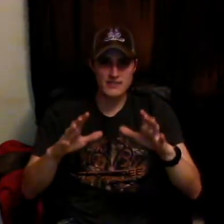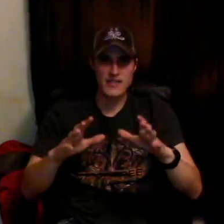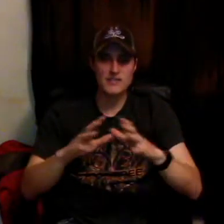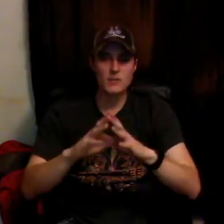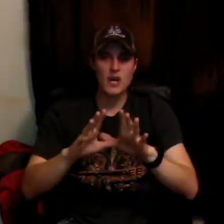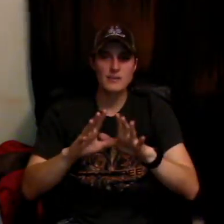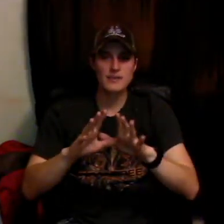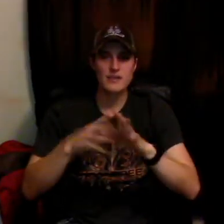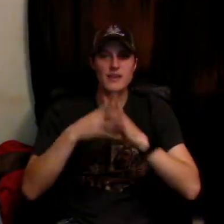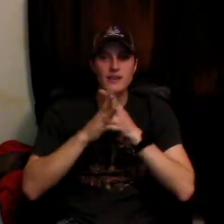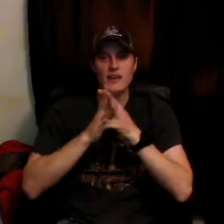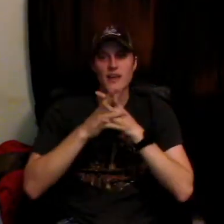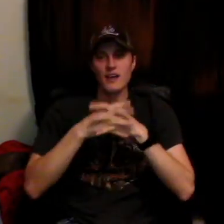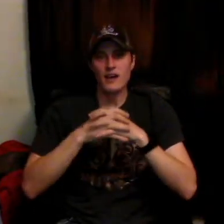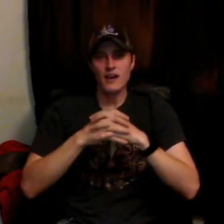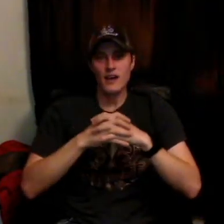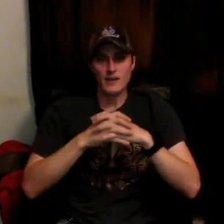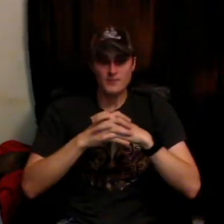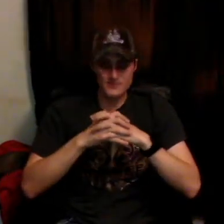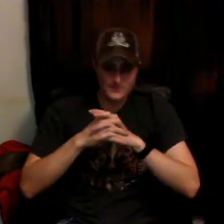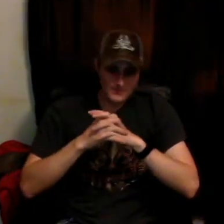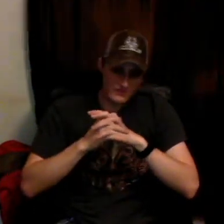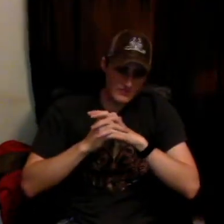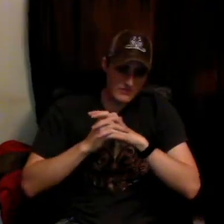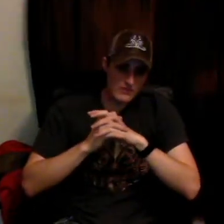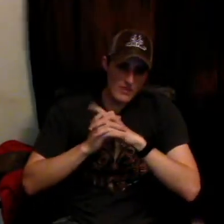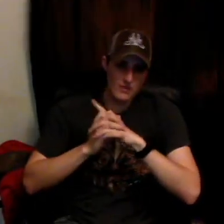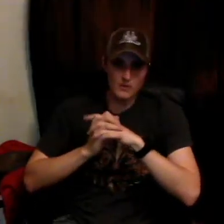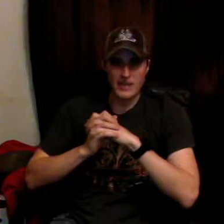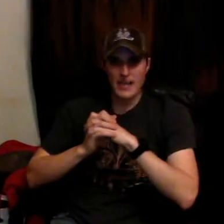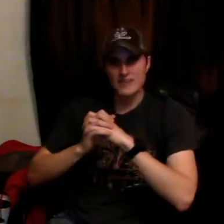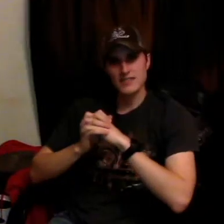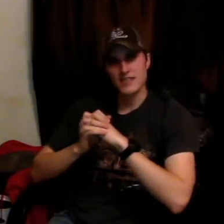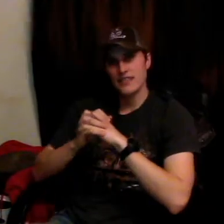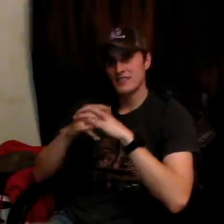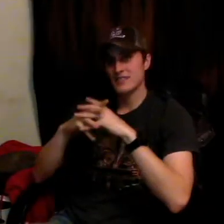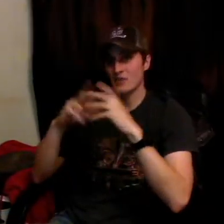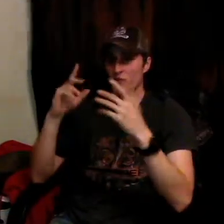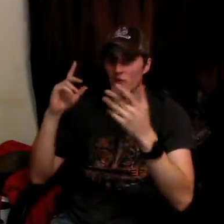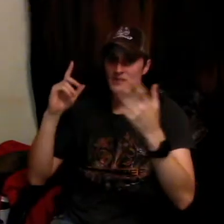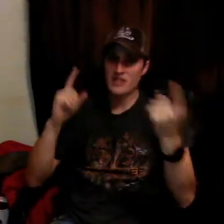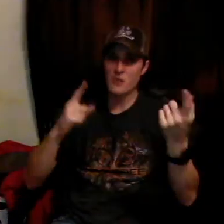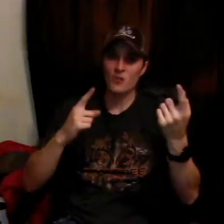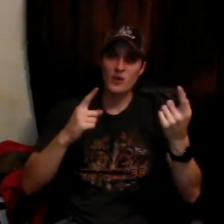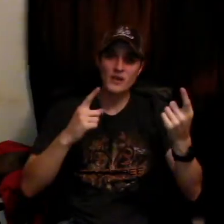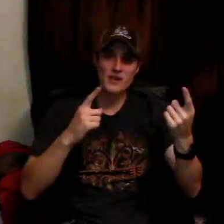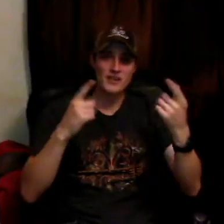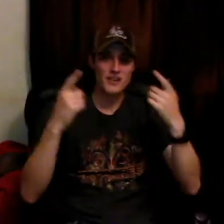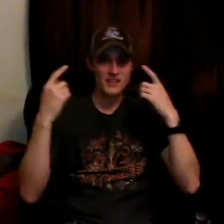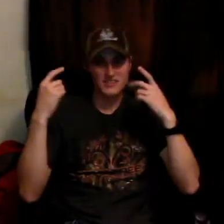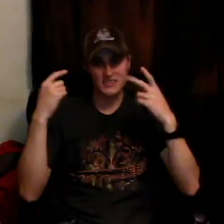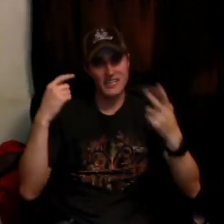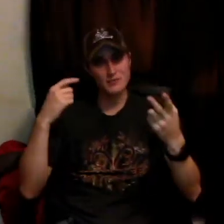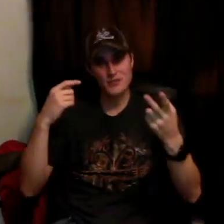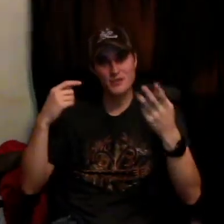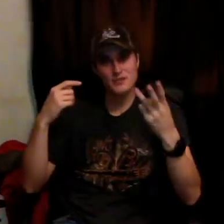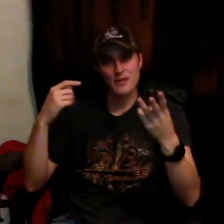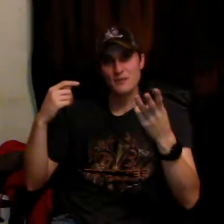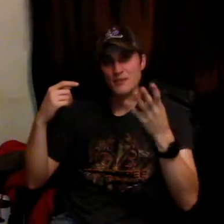success, I promise. Alright. Well, guys, that's from step 1, step 2, step 3,